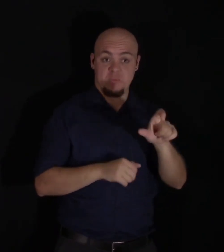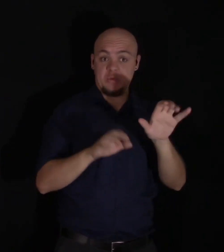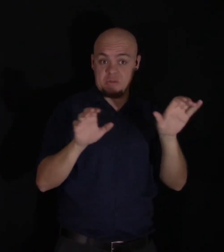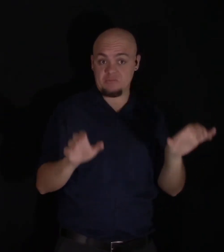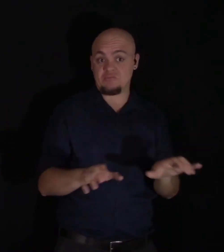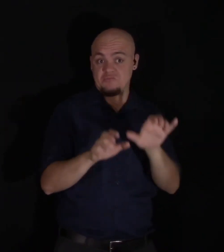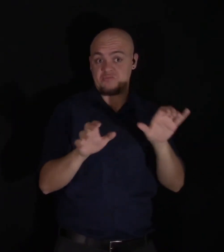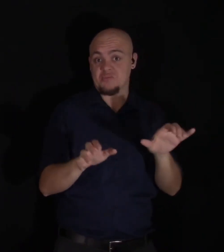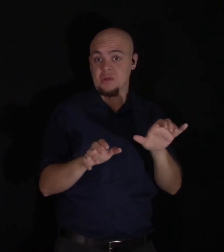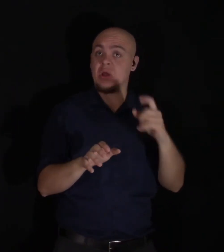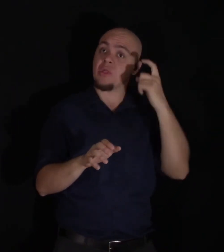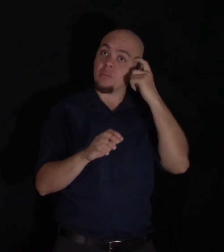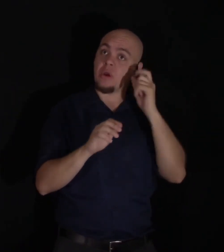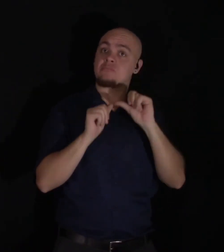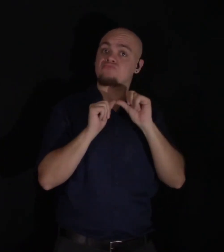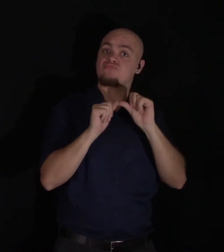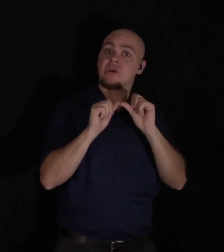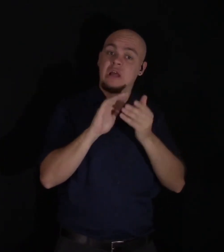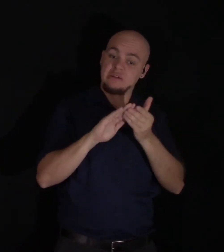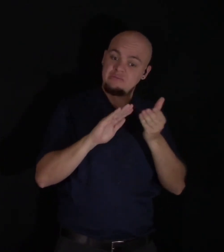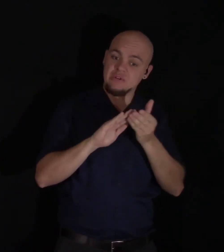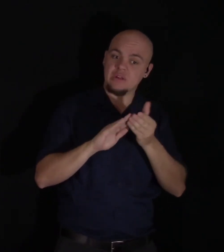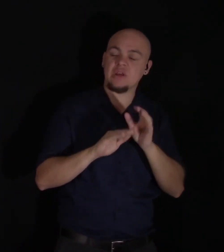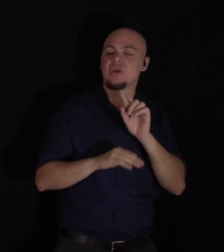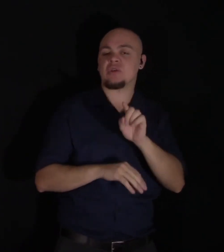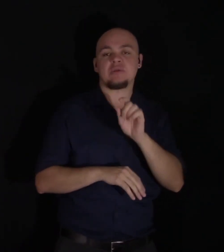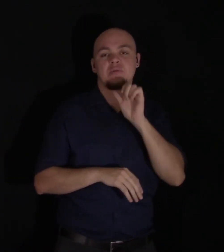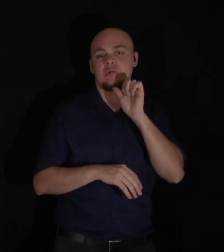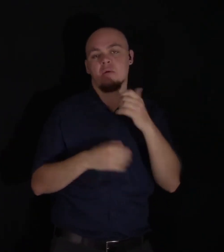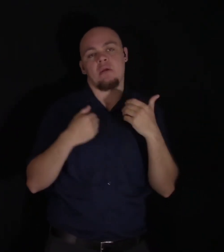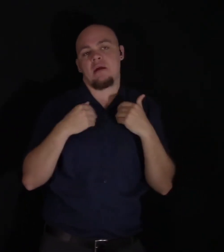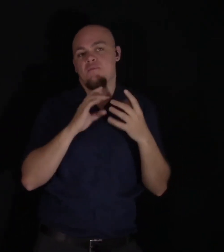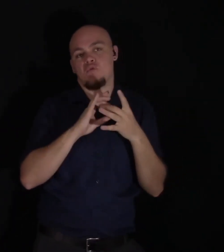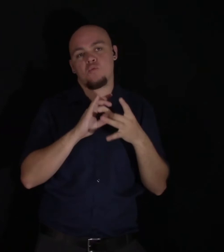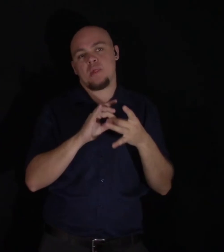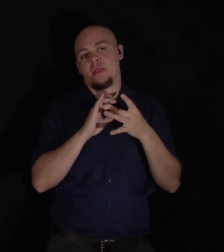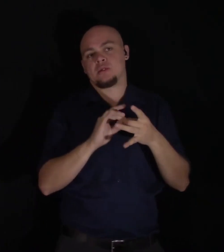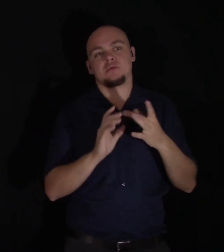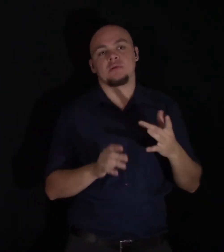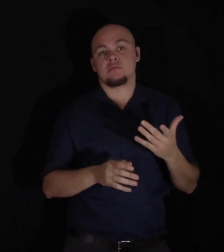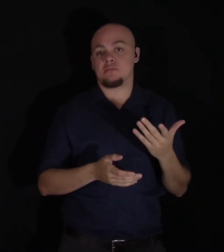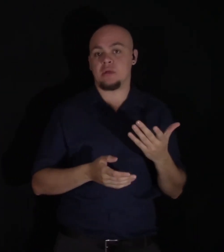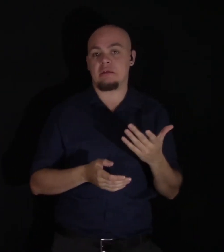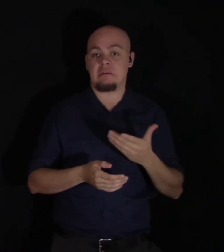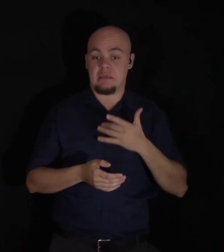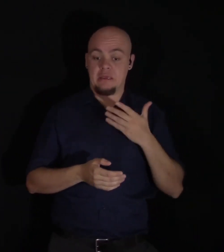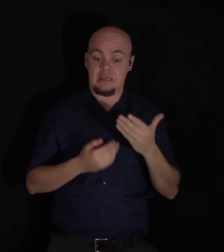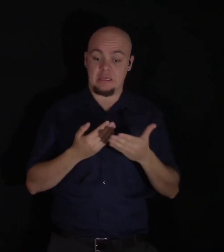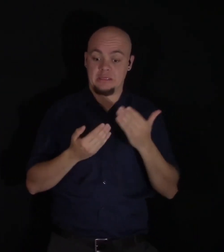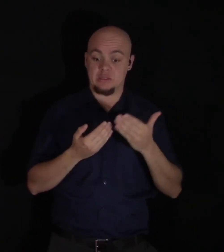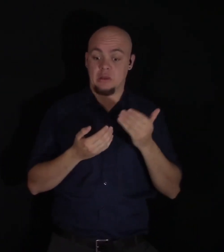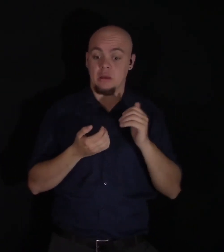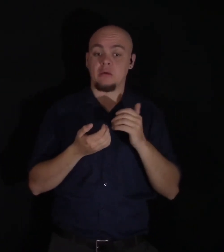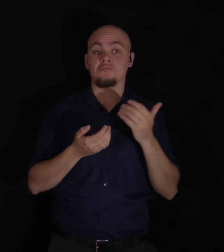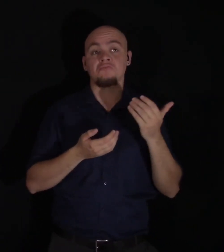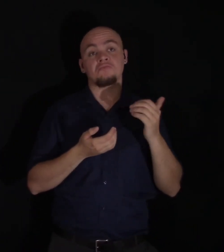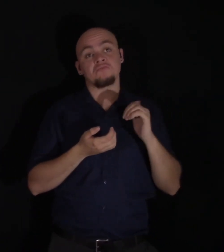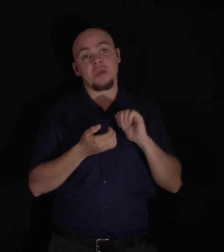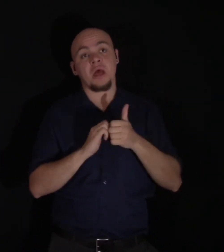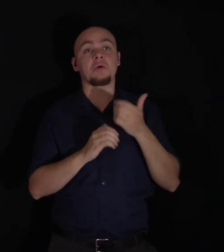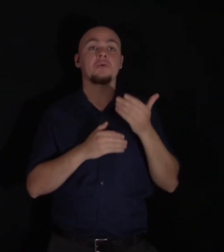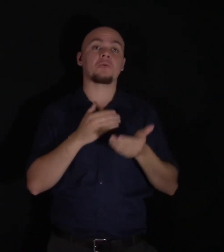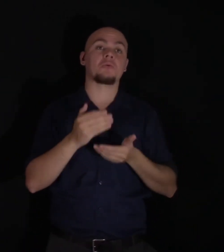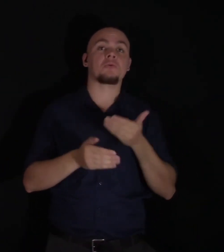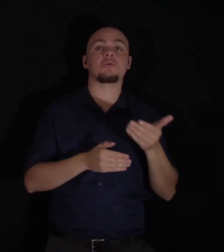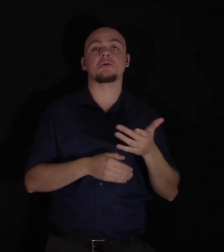brain does in order to function. It'll make your relationship feel a lot easier, and it will